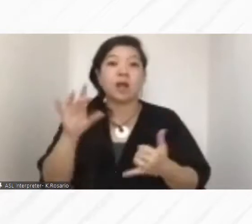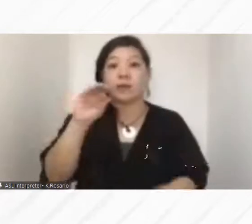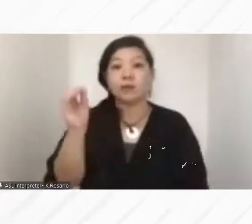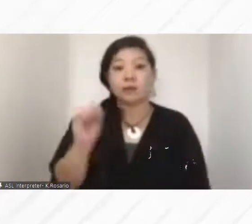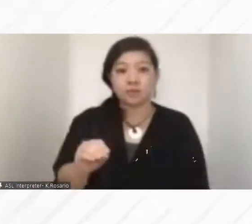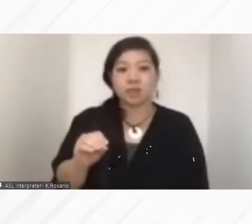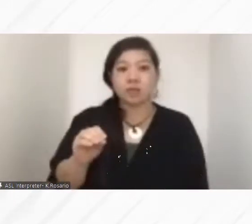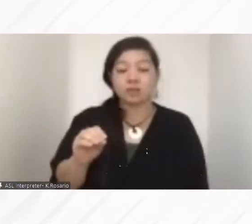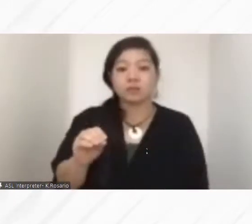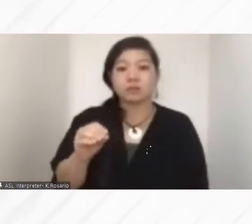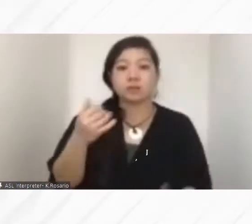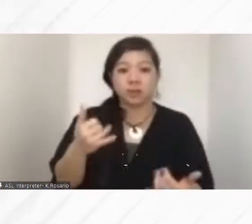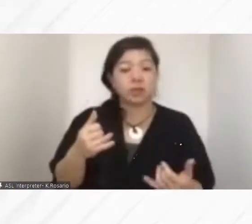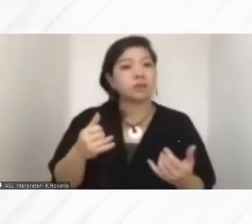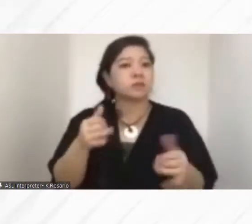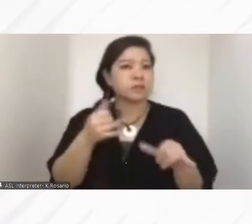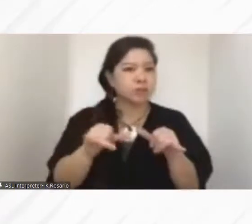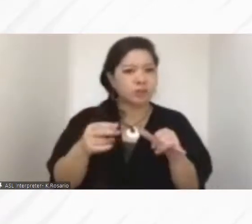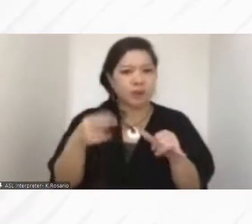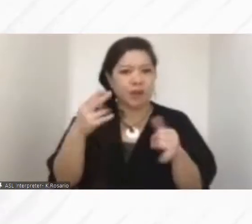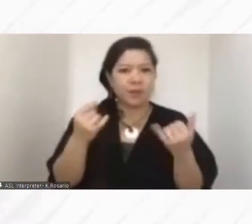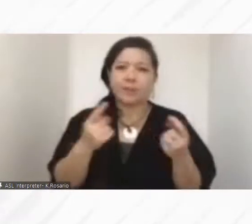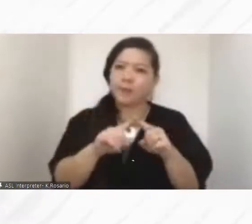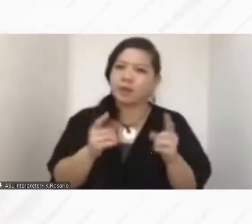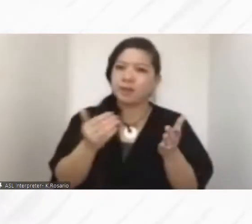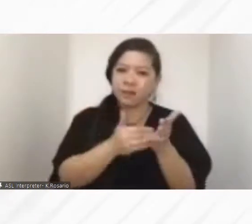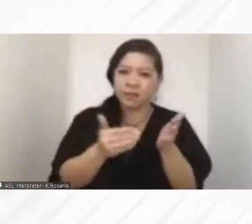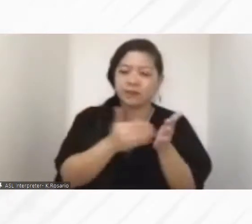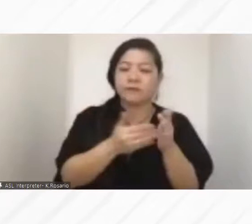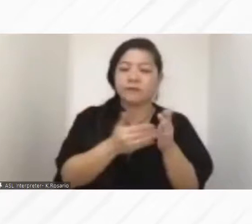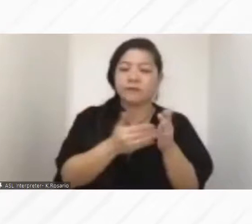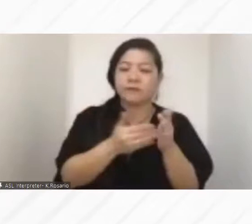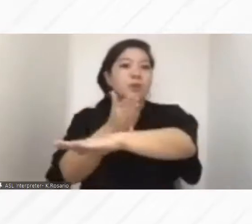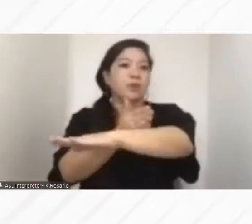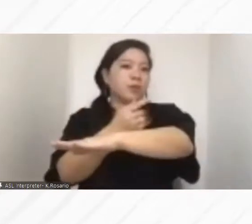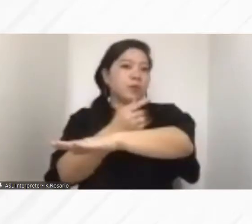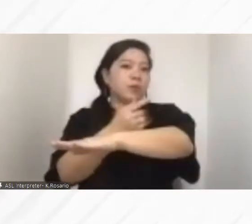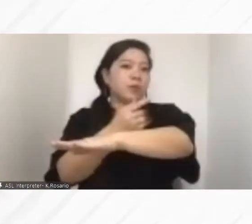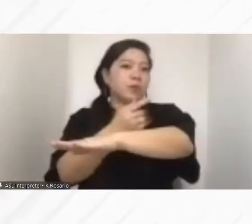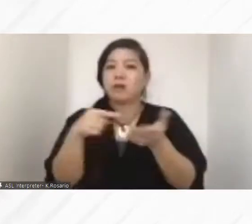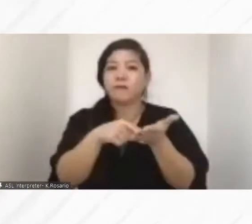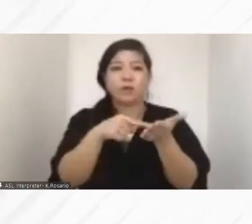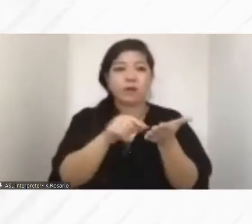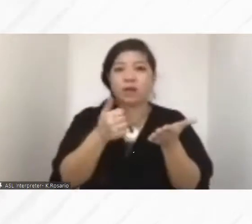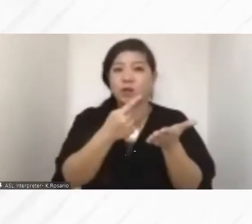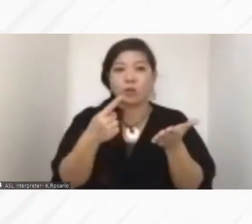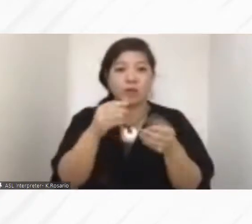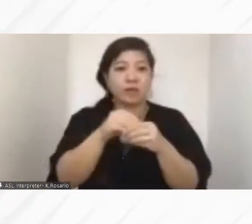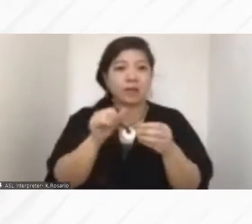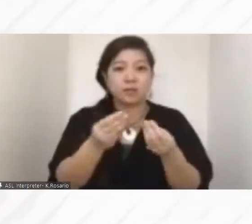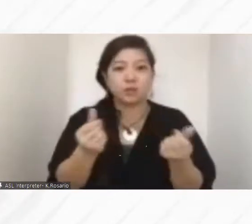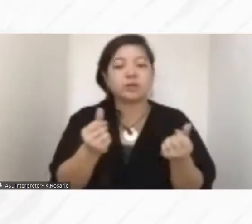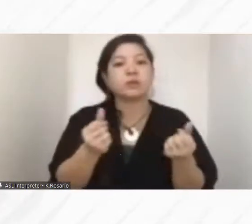now. Still too high, but again, improved. But we can't afford to put anyone in that situation,